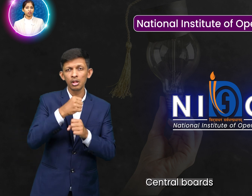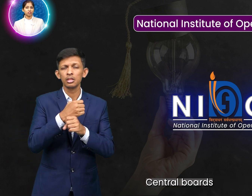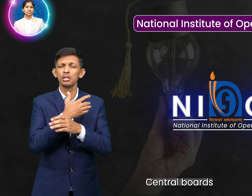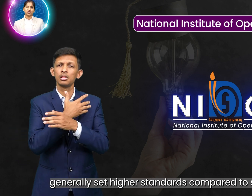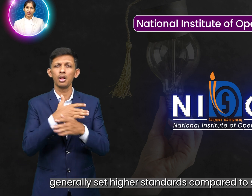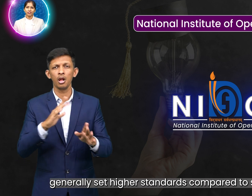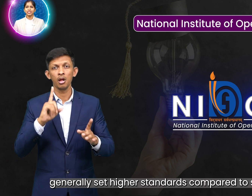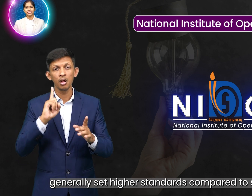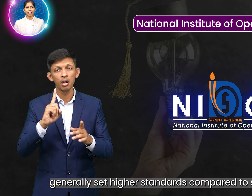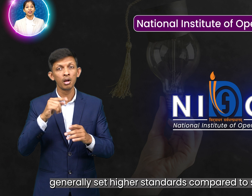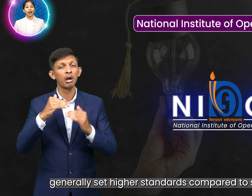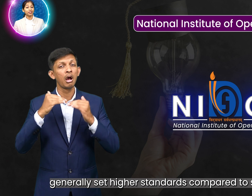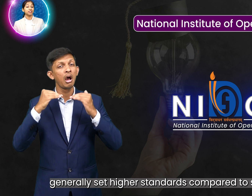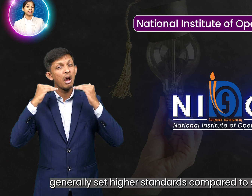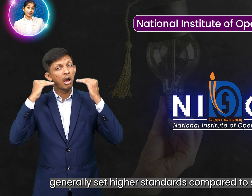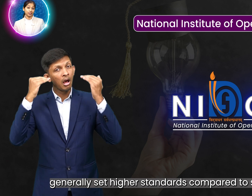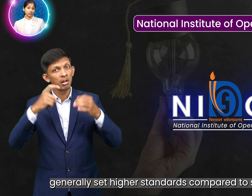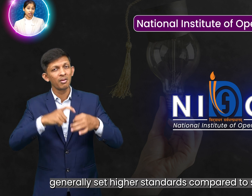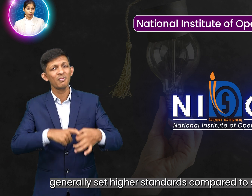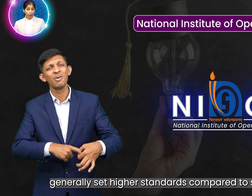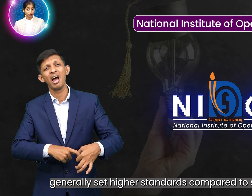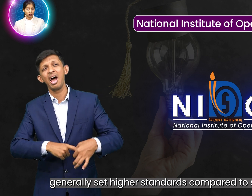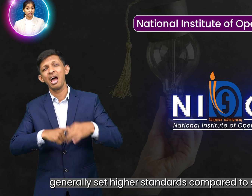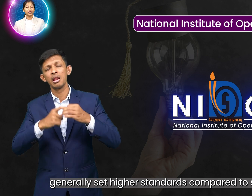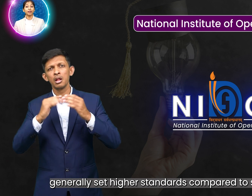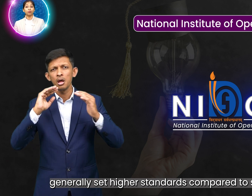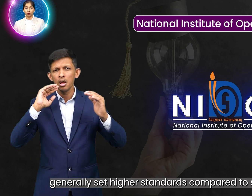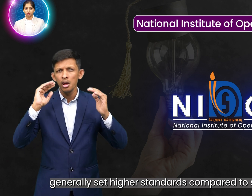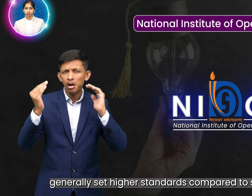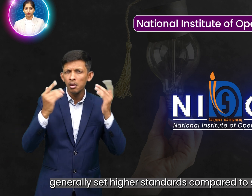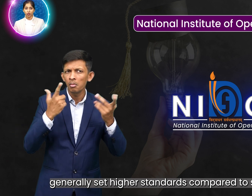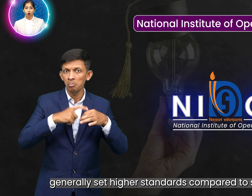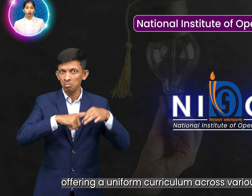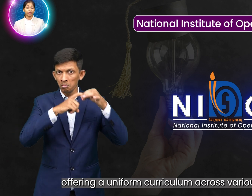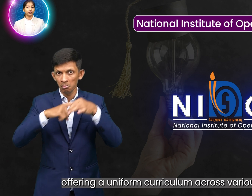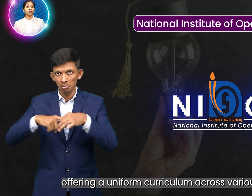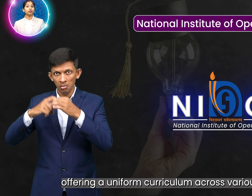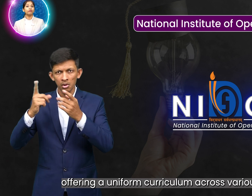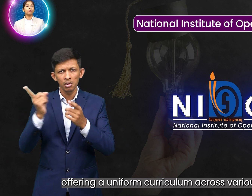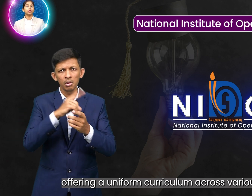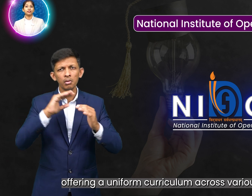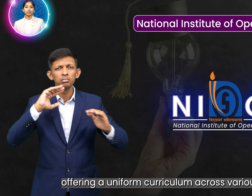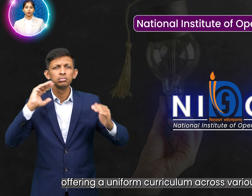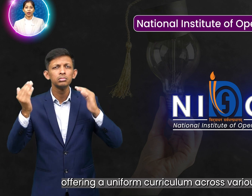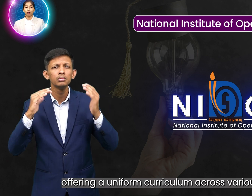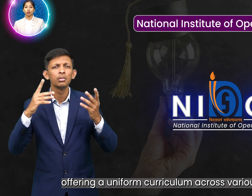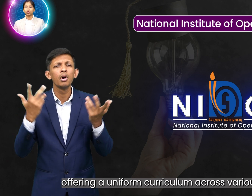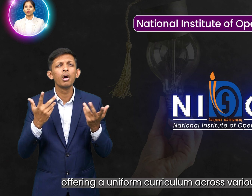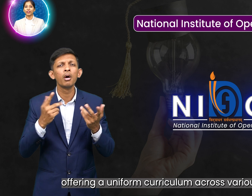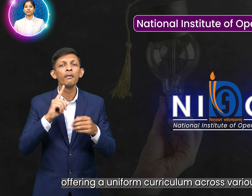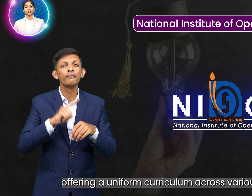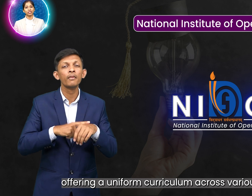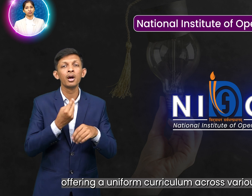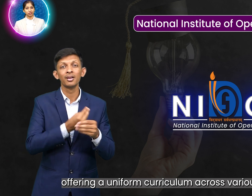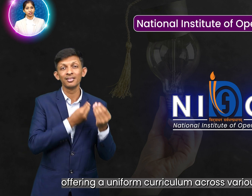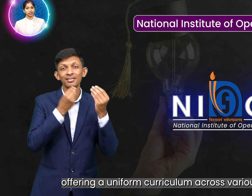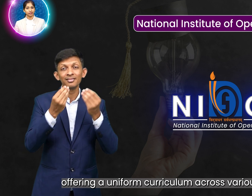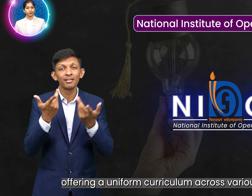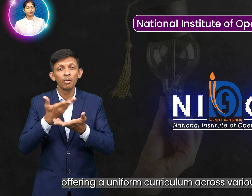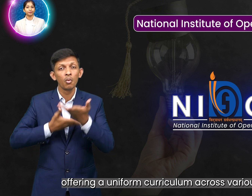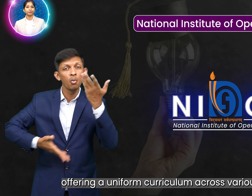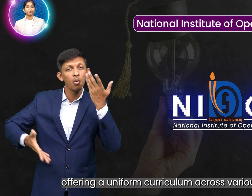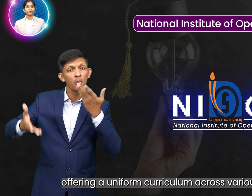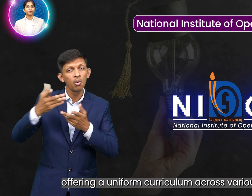Central boards generally set higher standards compared to the state boards, offering a uniform curriculum across various